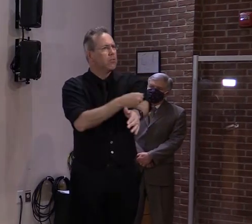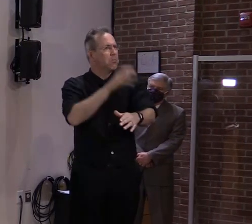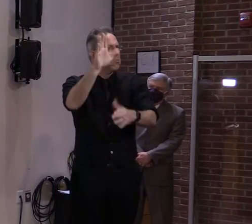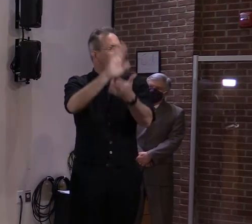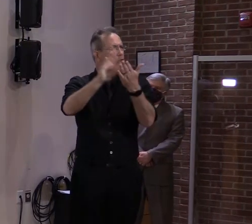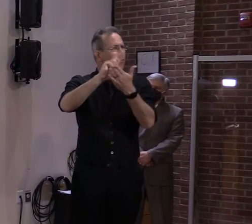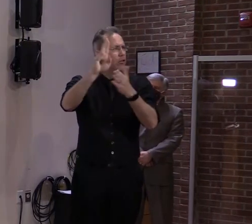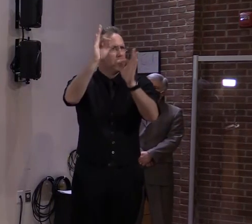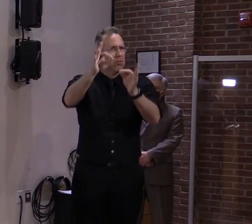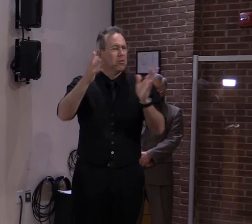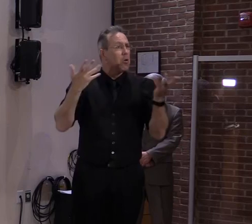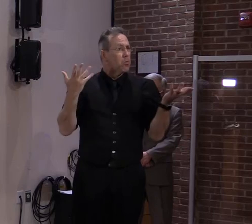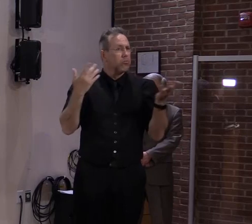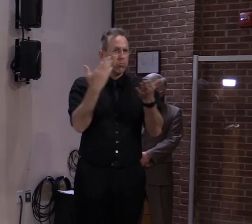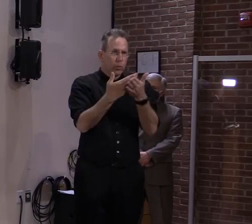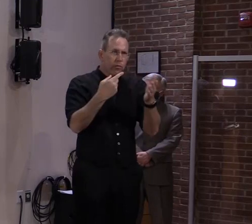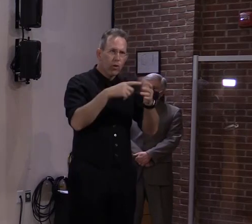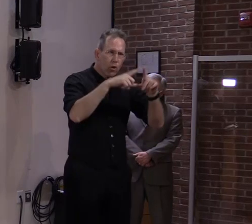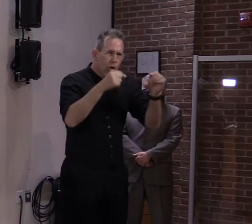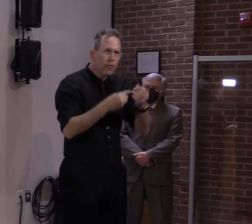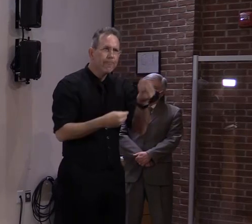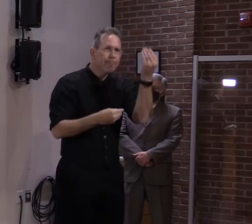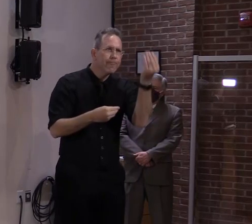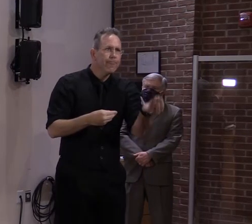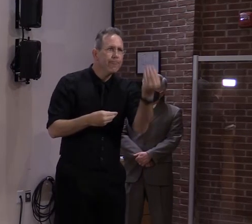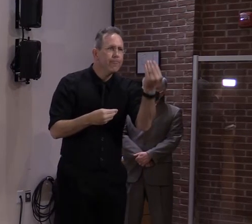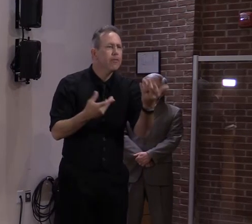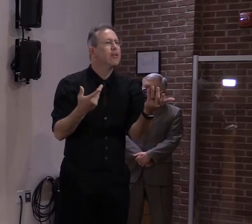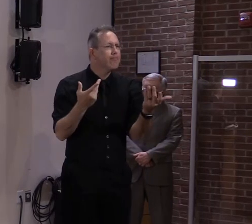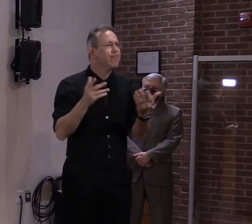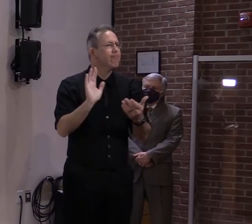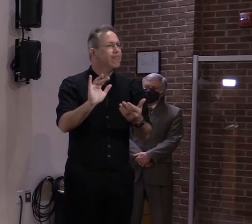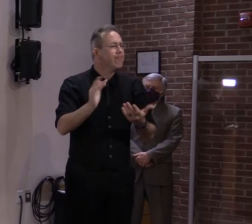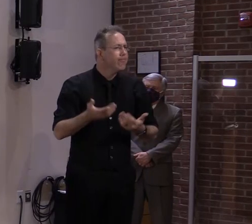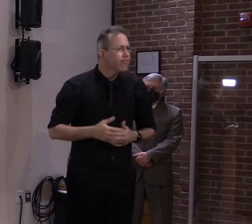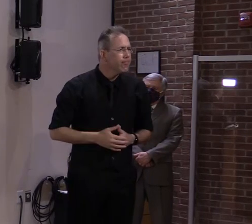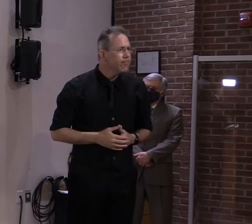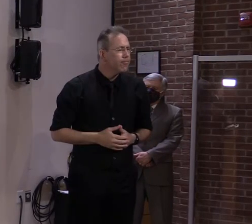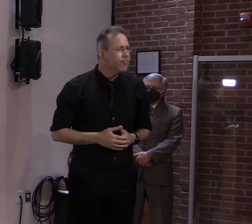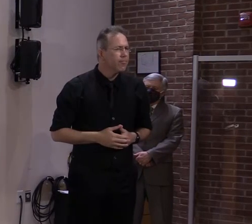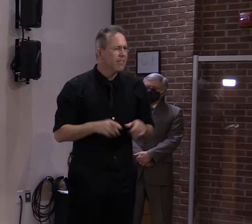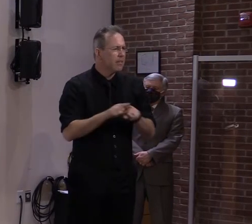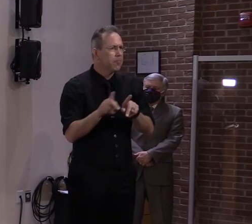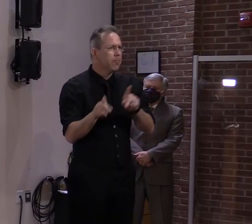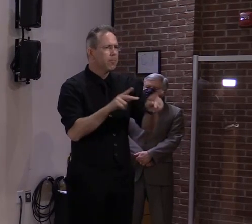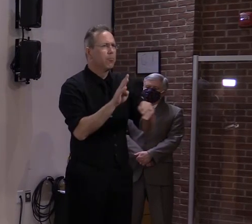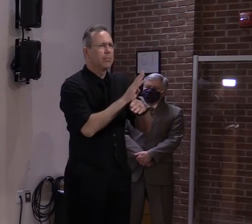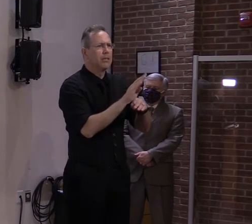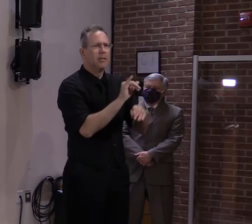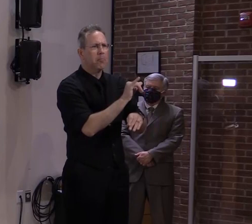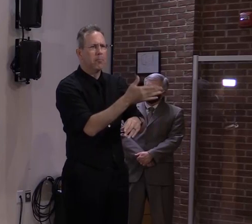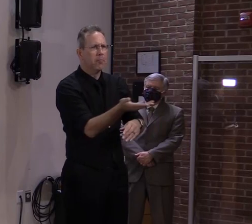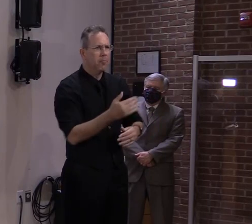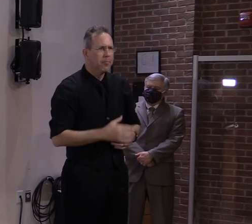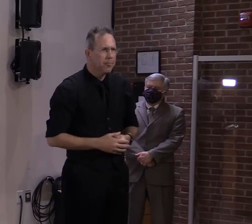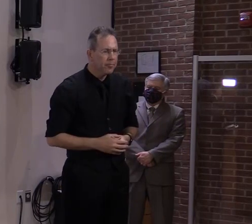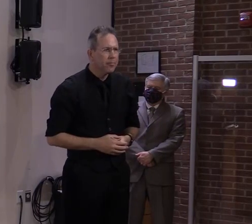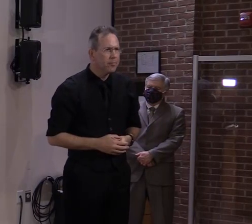or enrolling in their college or university have to have the vaccine in